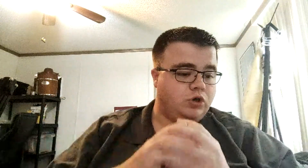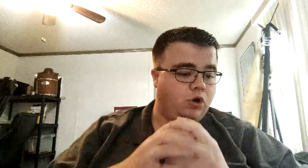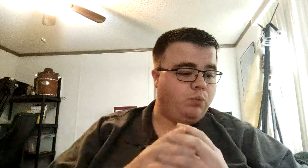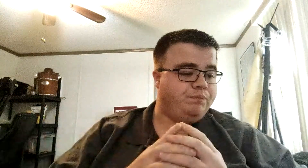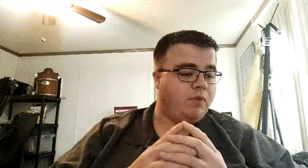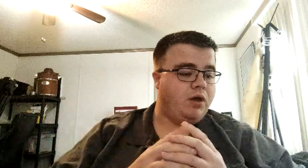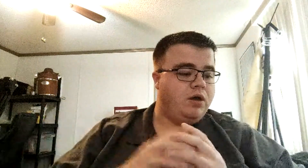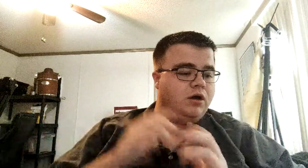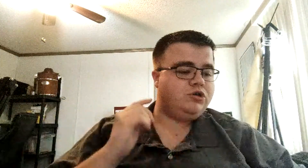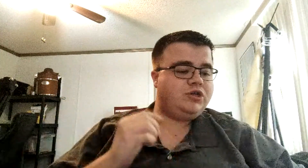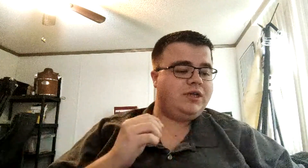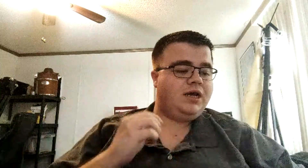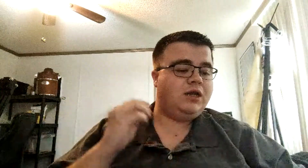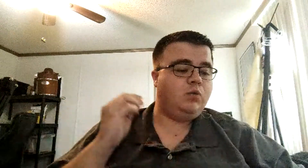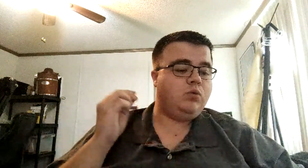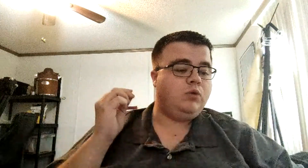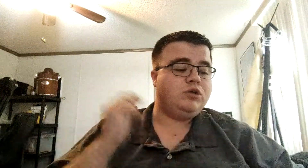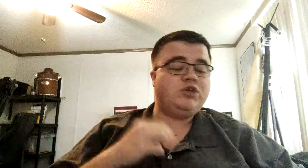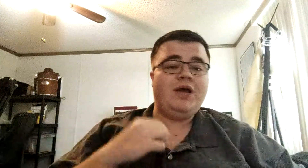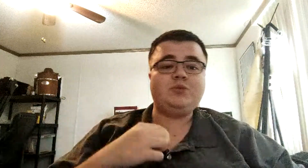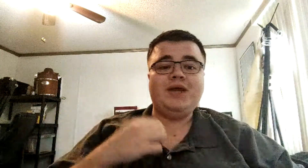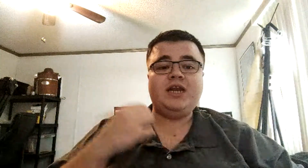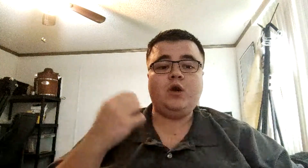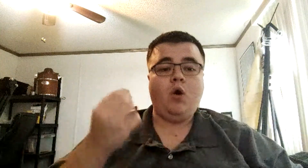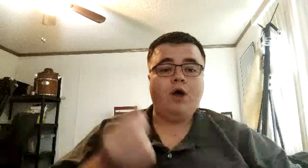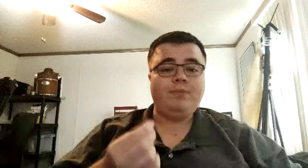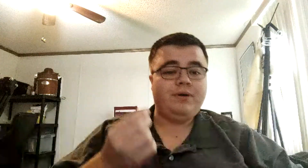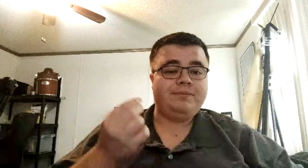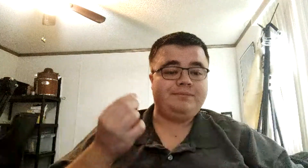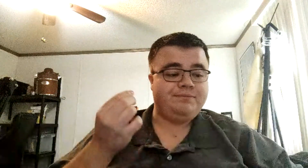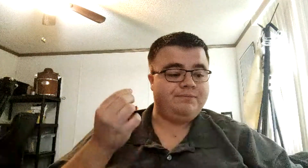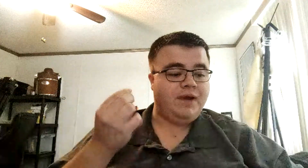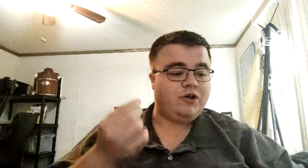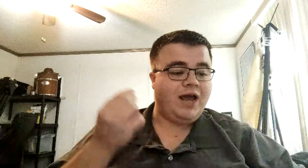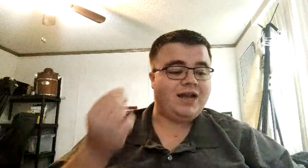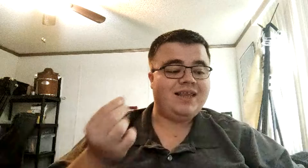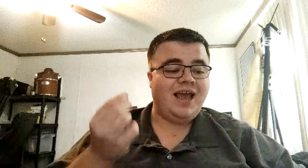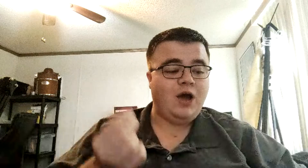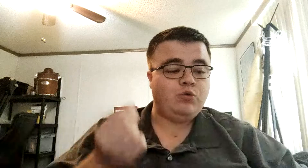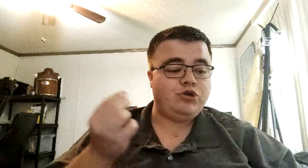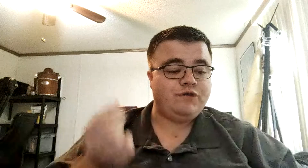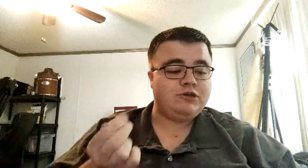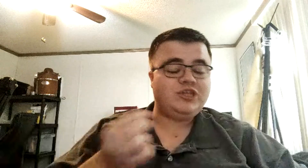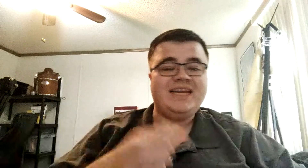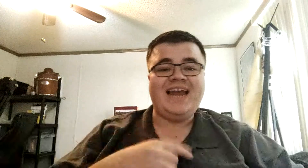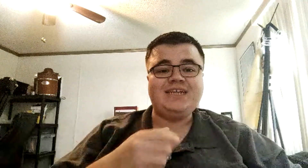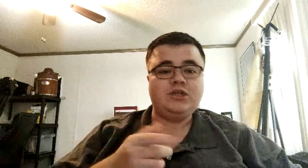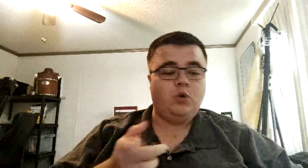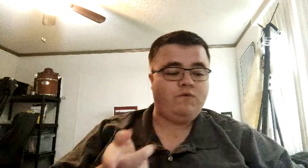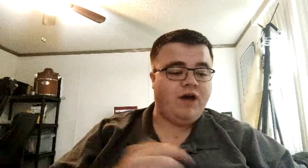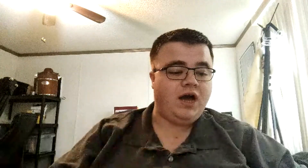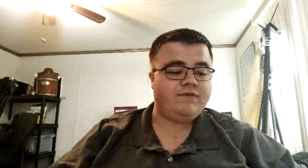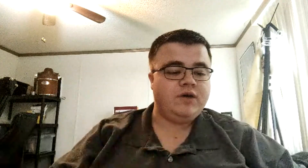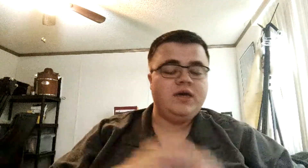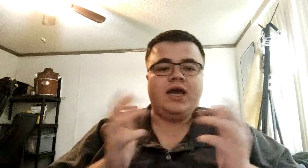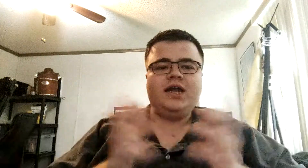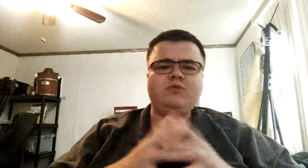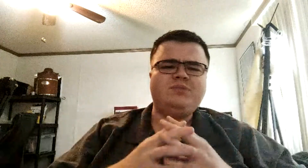So understand he was graduated in alma mater at Yale University in 1805, and he was